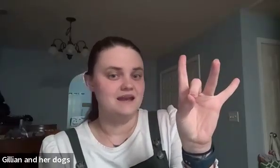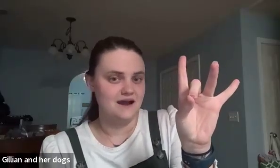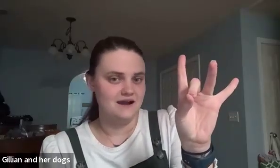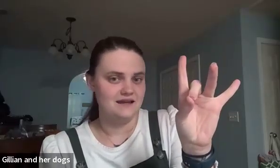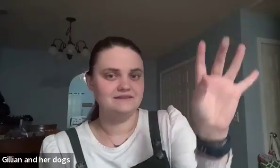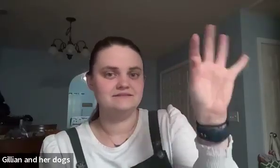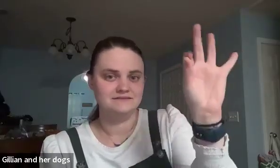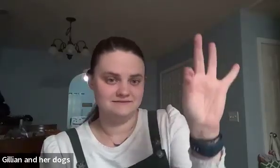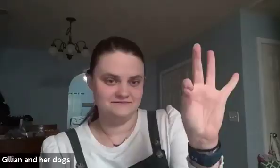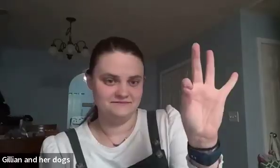9,